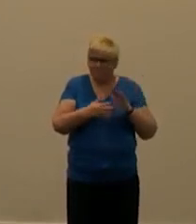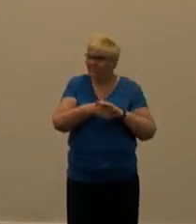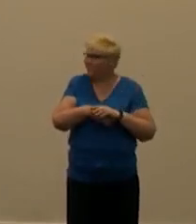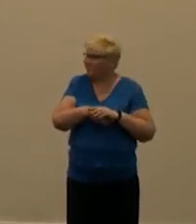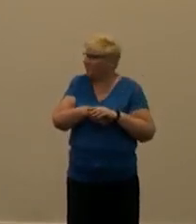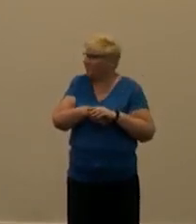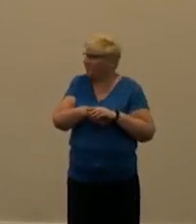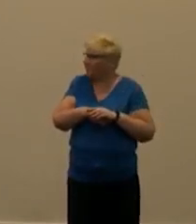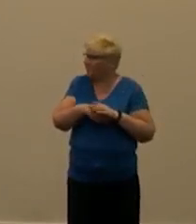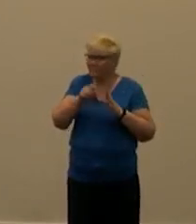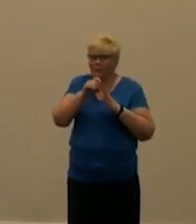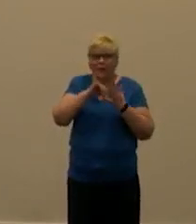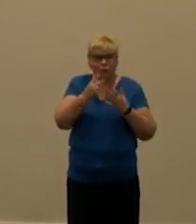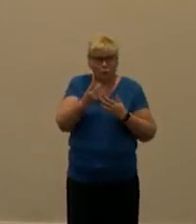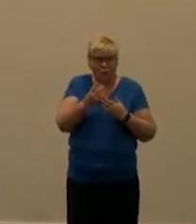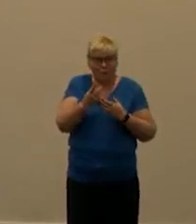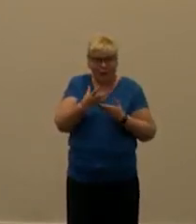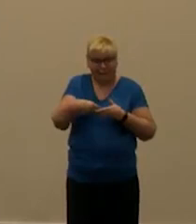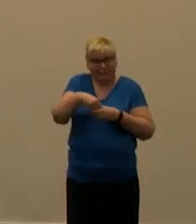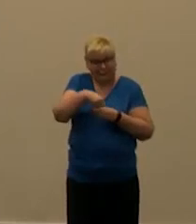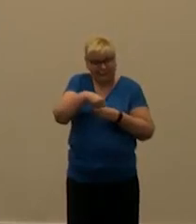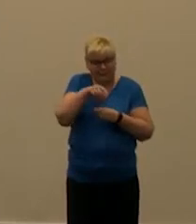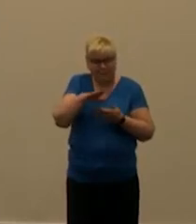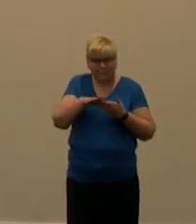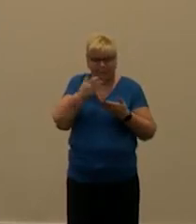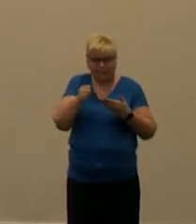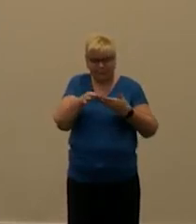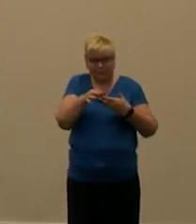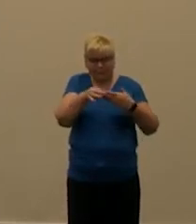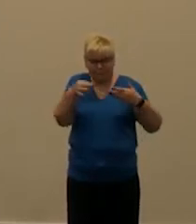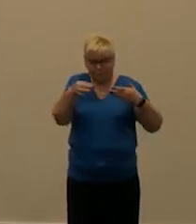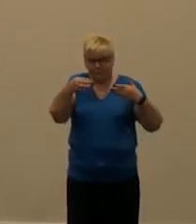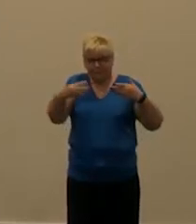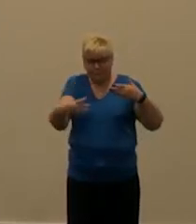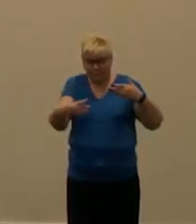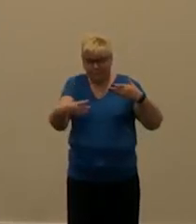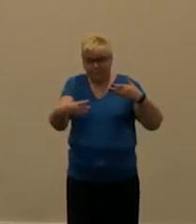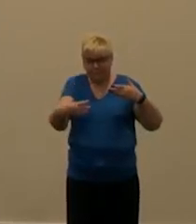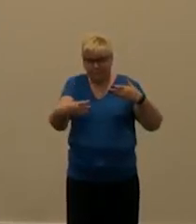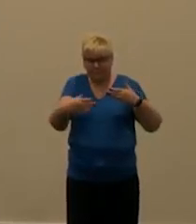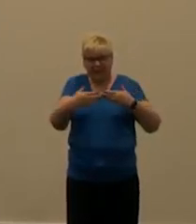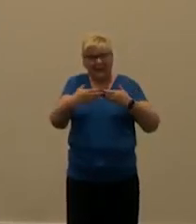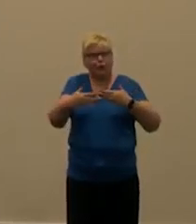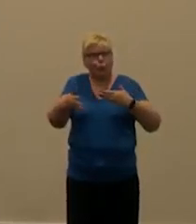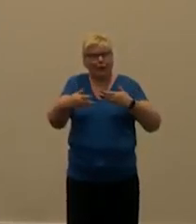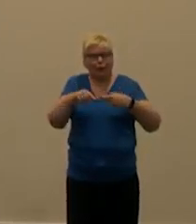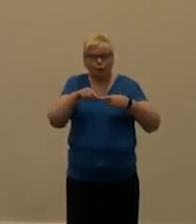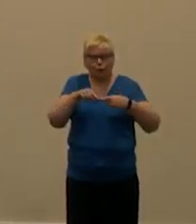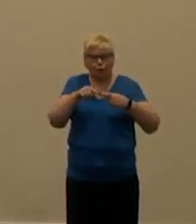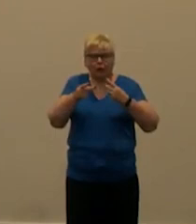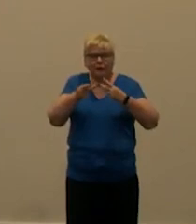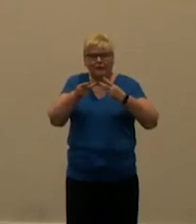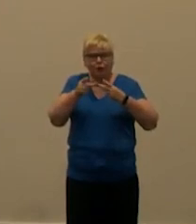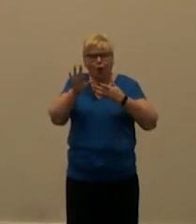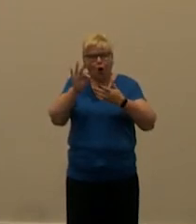US too. And inside the Virtual Wan hub, we can provision a Virtual Wan hub gateway with different options, so we